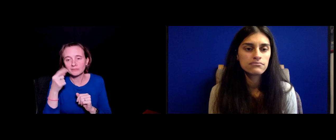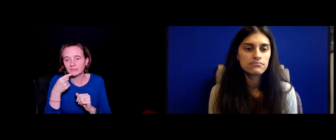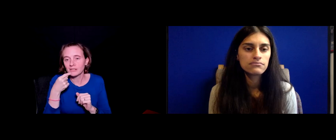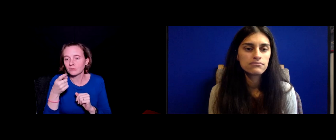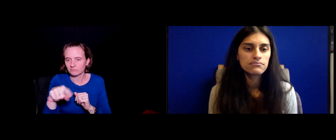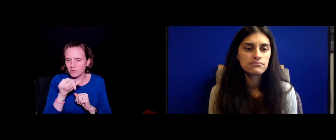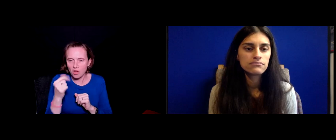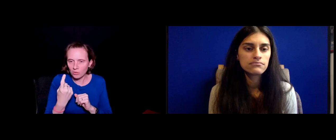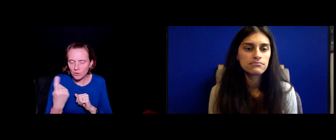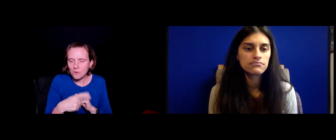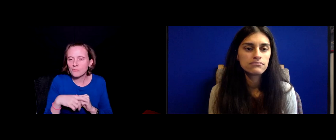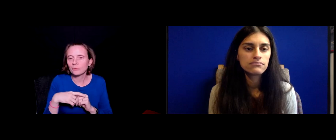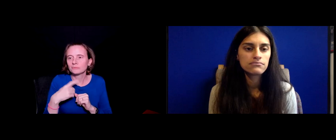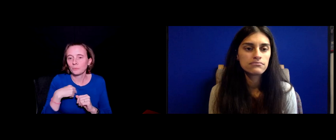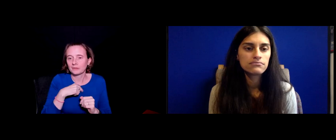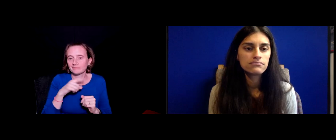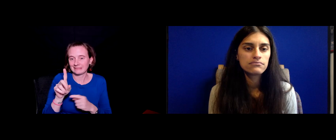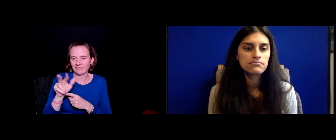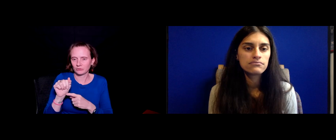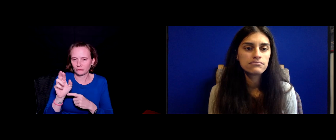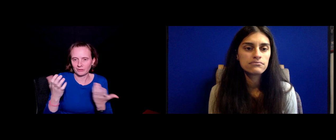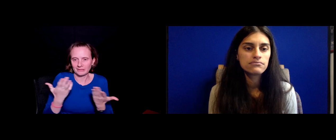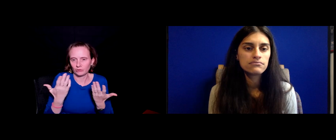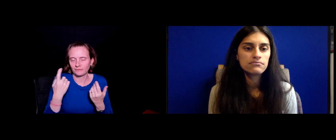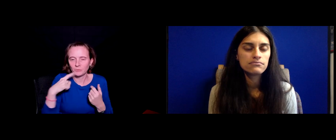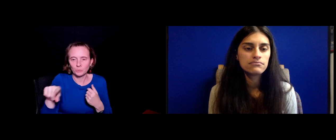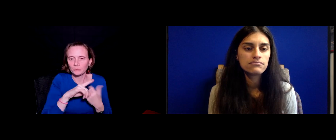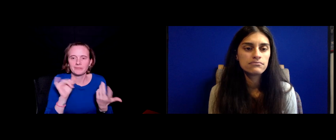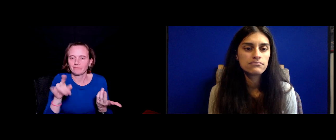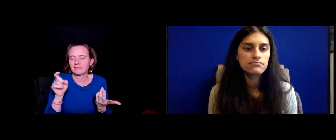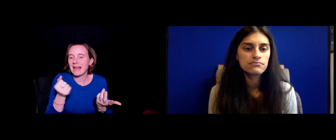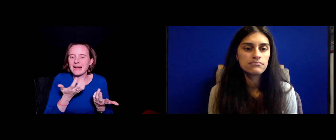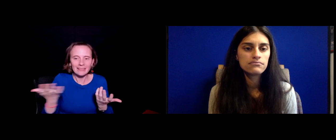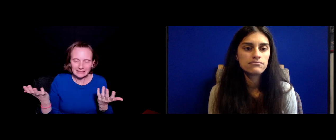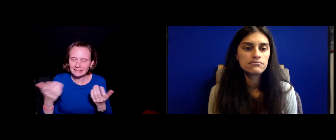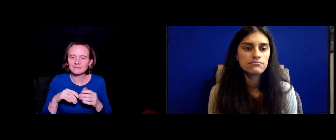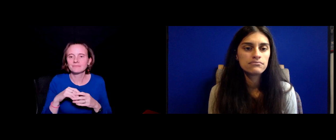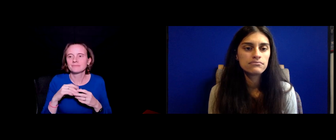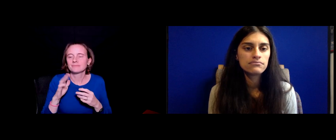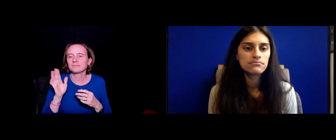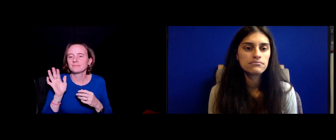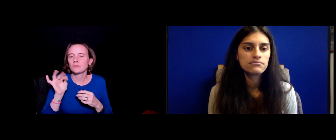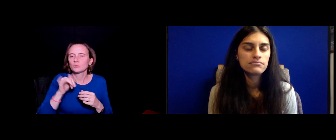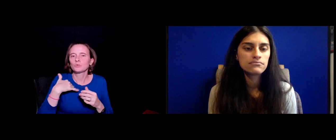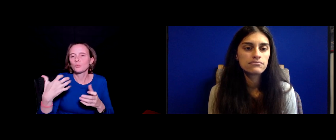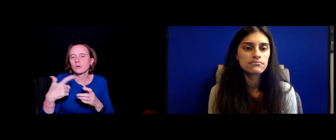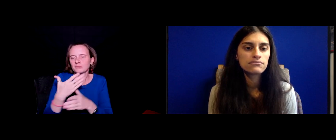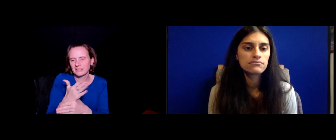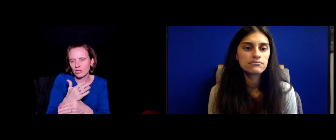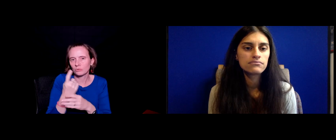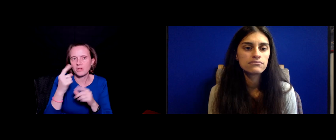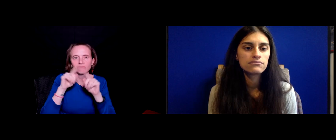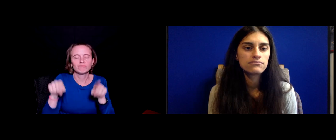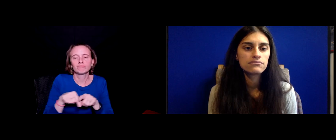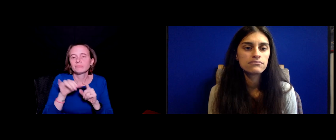sure that anybody who lives here, as Laura said, you're not alone. DVAST is here for you in any way, shape, or form that you